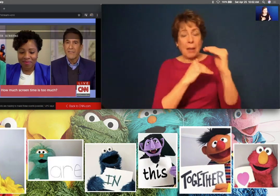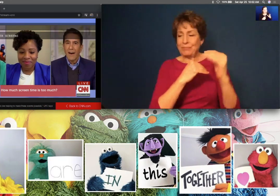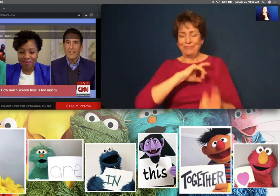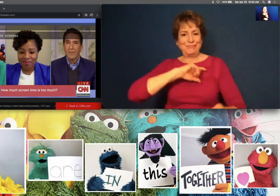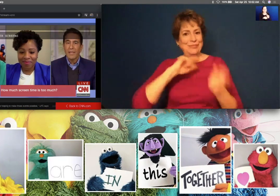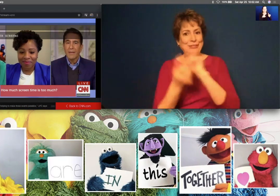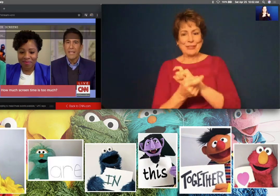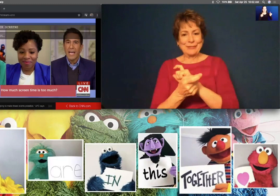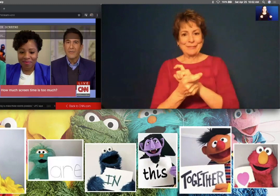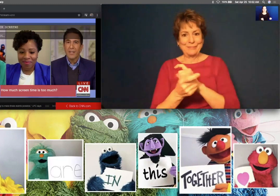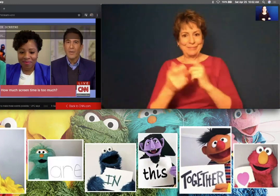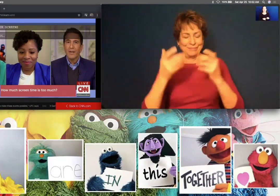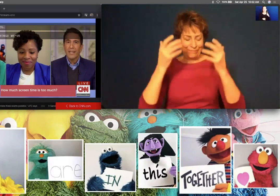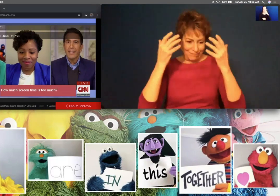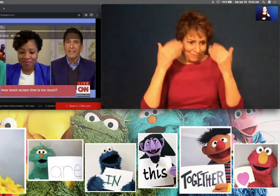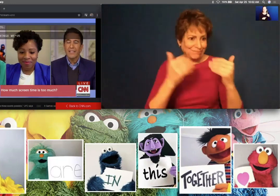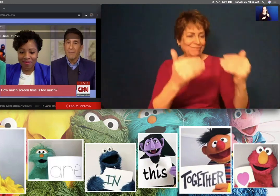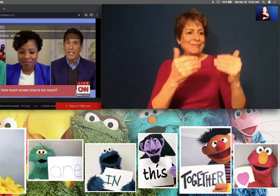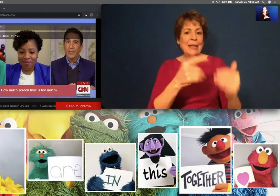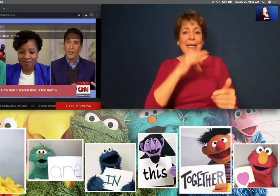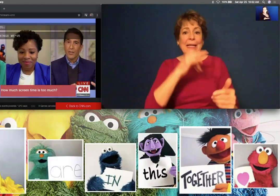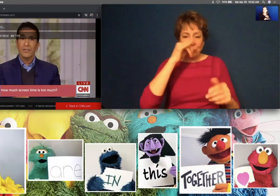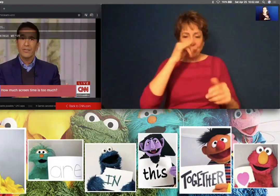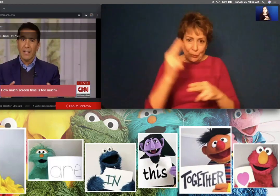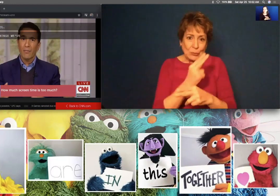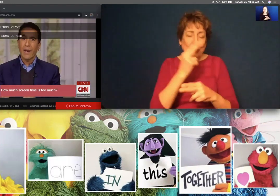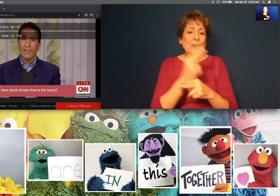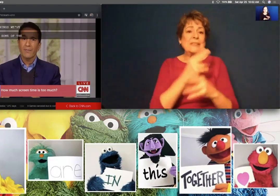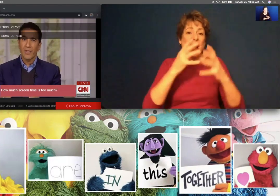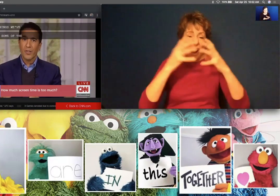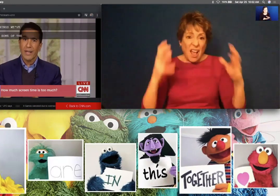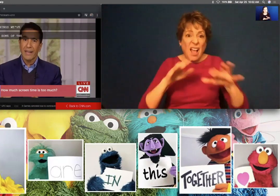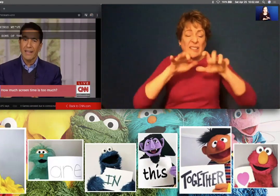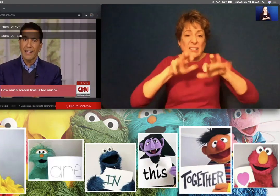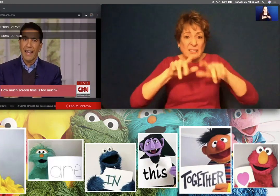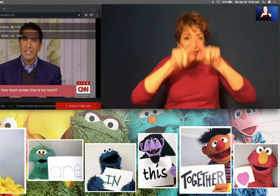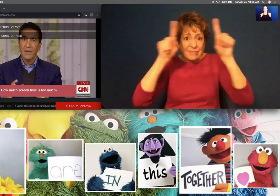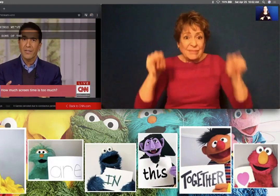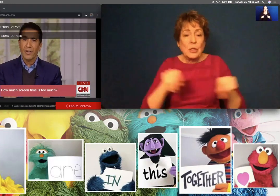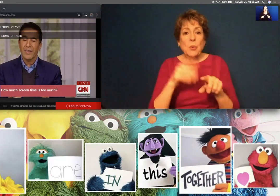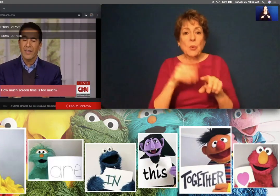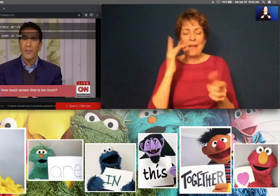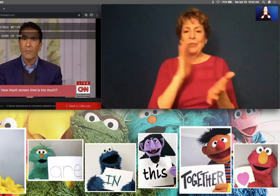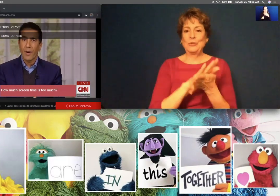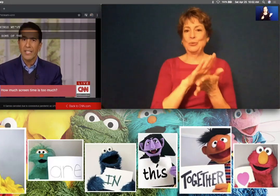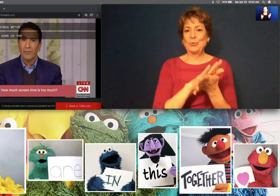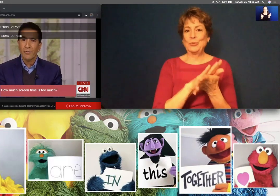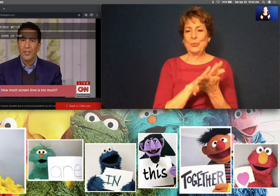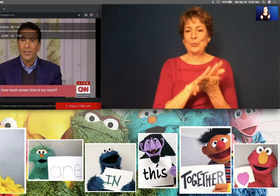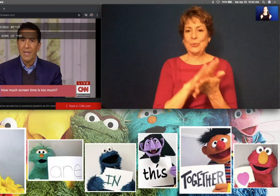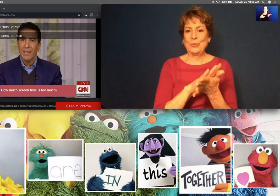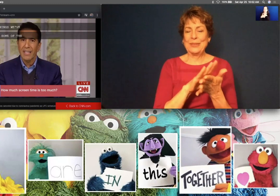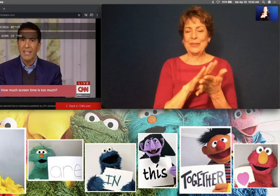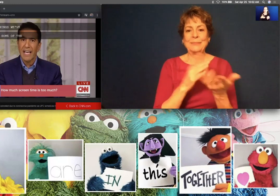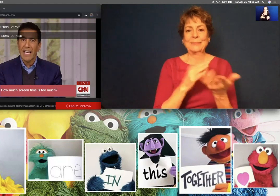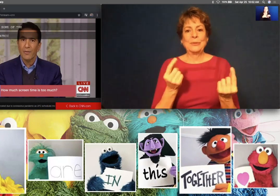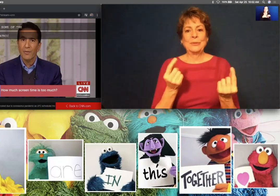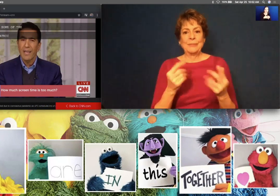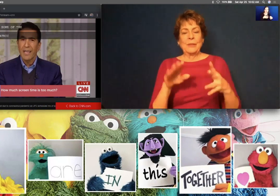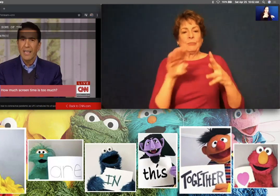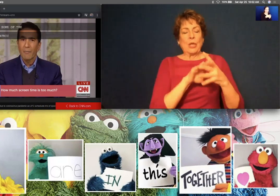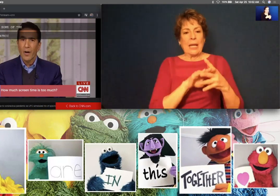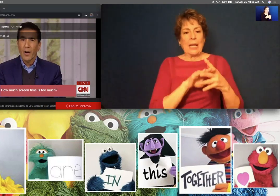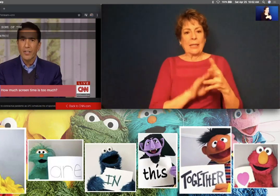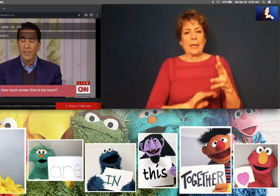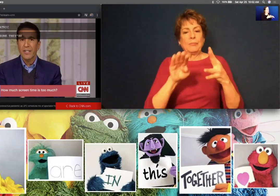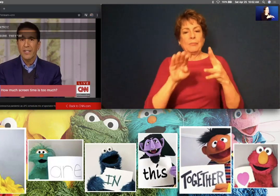done, and again, looking at some of the advice from the pediatric community, is to make sure they're still taking breaks from the screen. It has to be sort of a